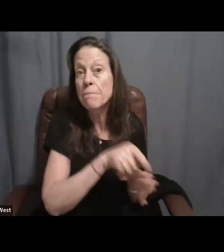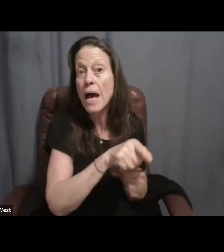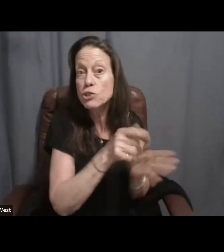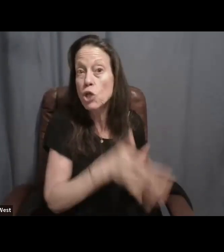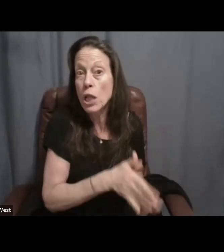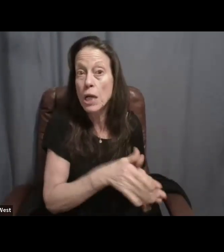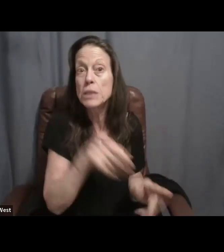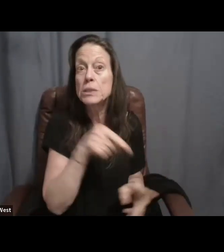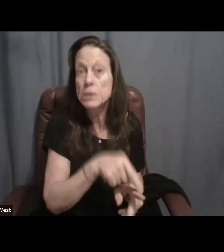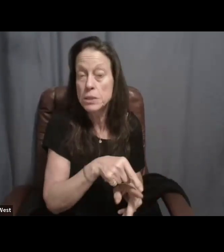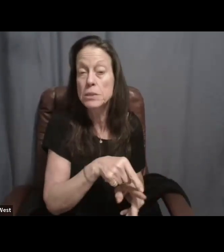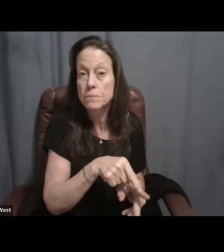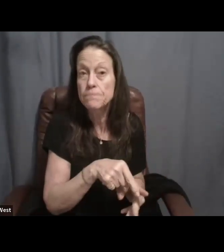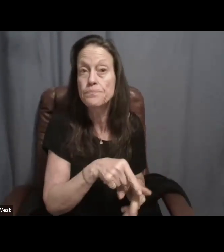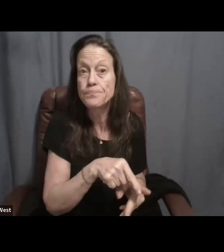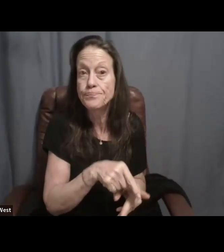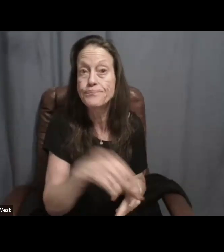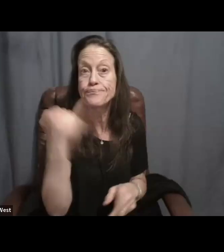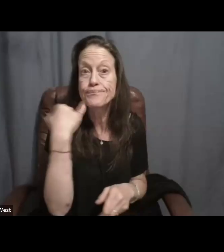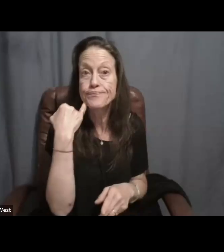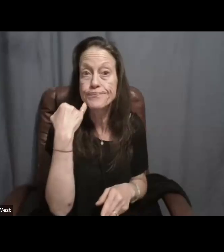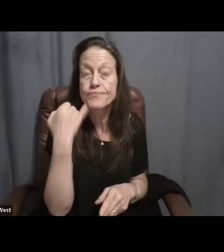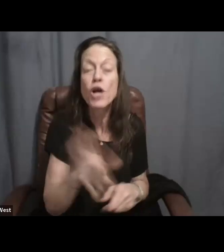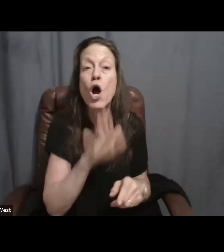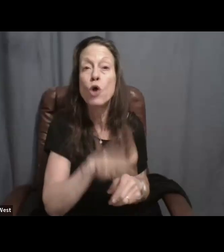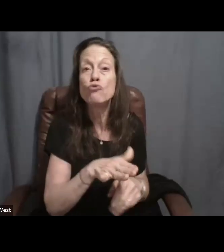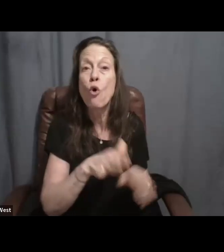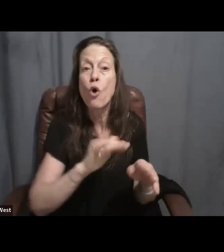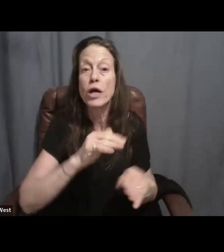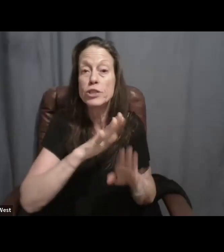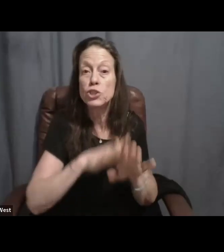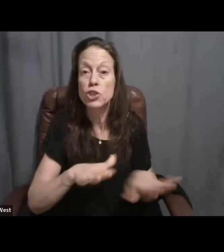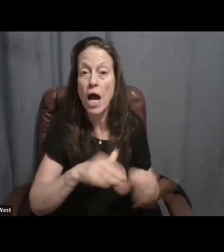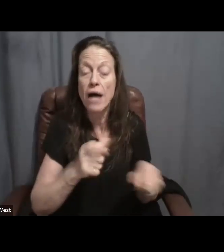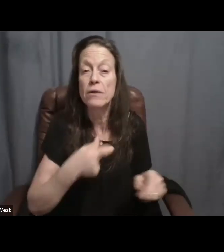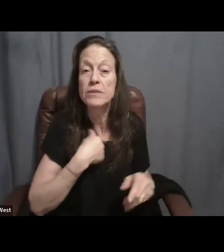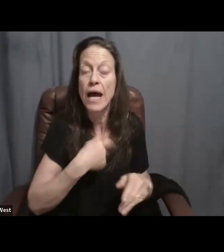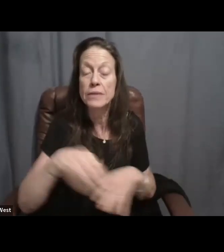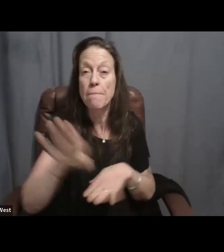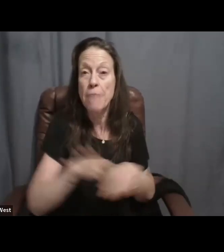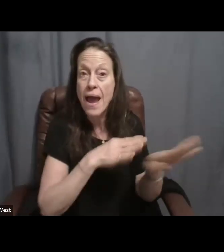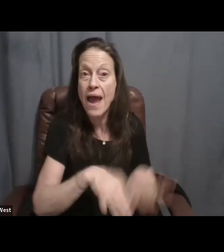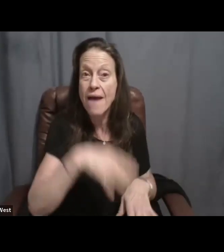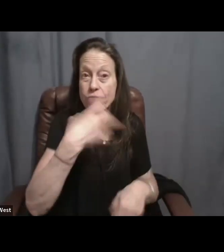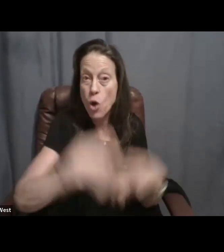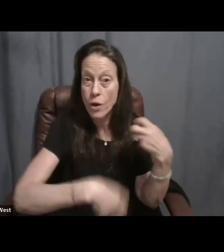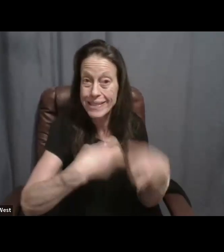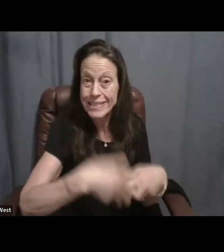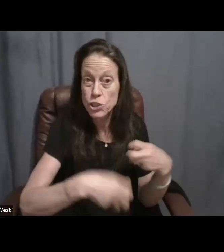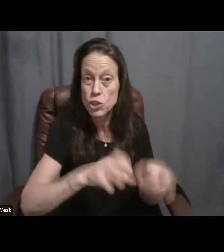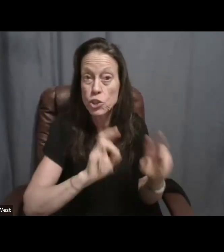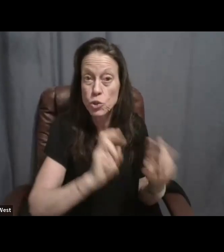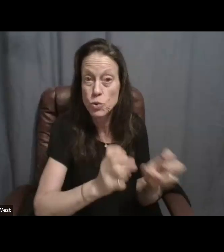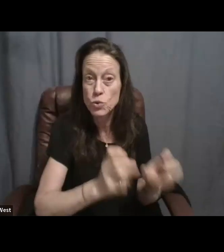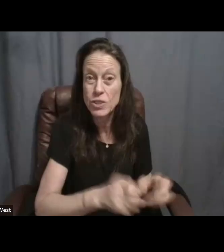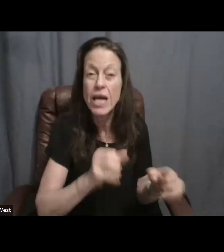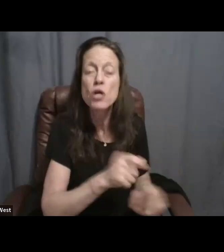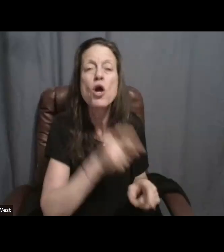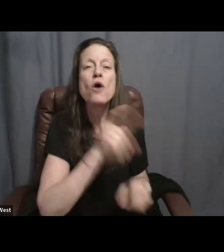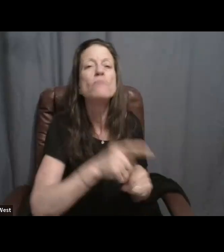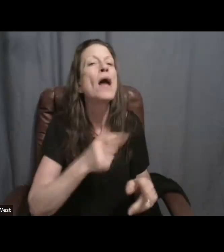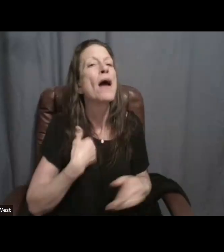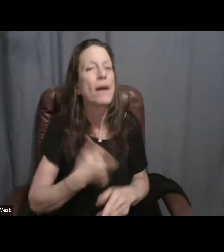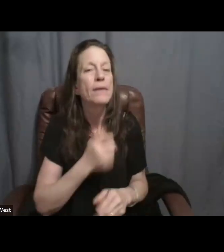depending if your child has behavioral issues, that might be somebody to make sure again that they get the right